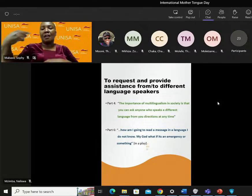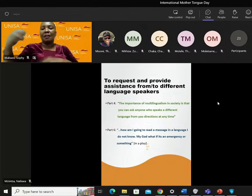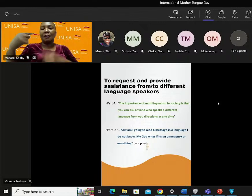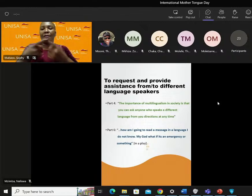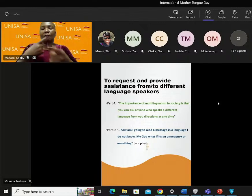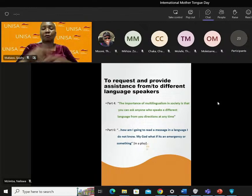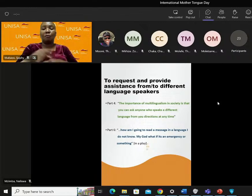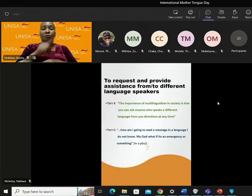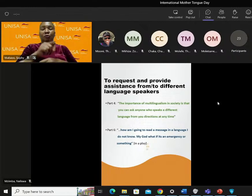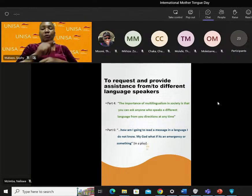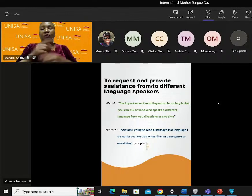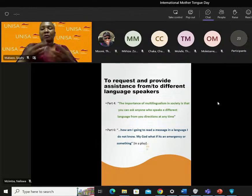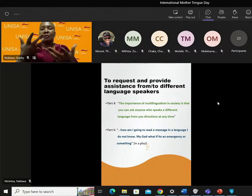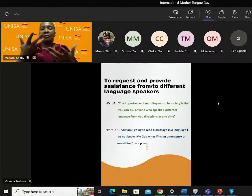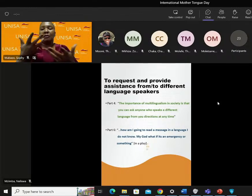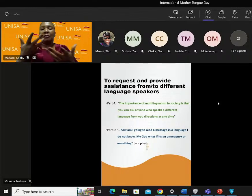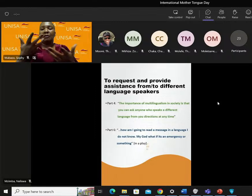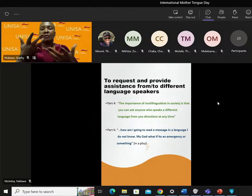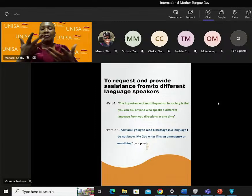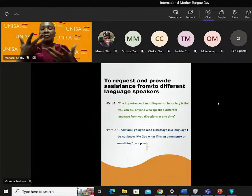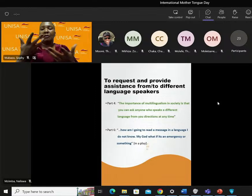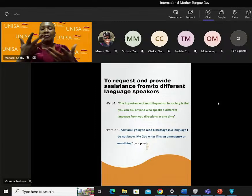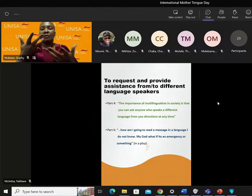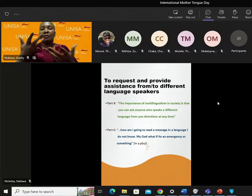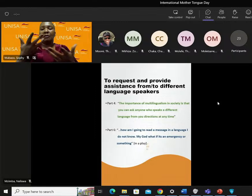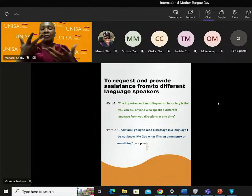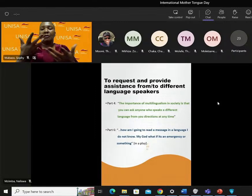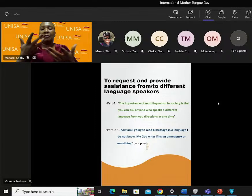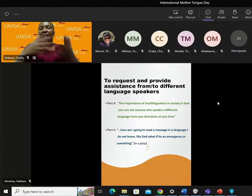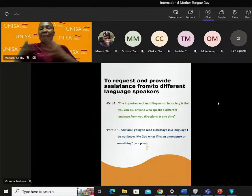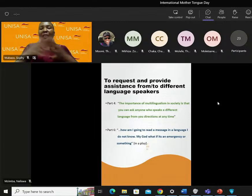you directions at any times.